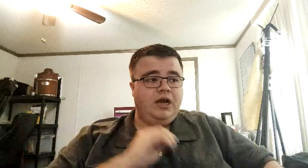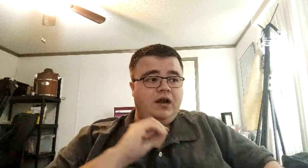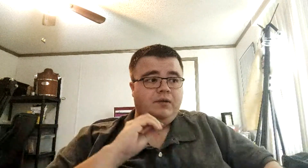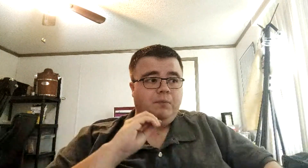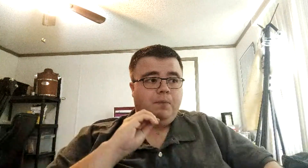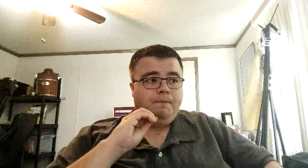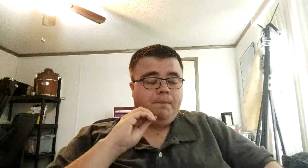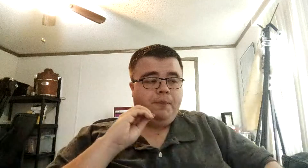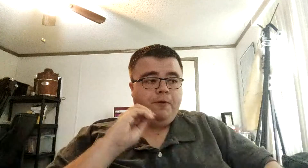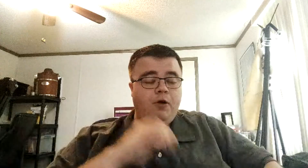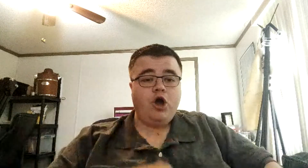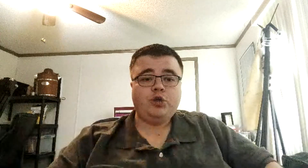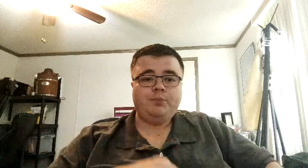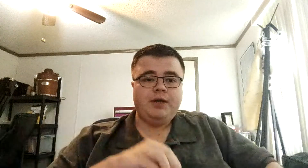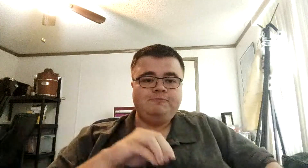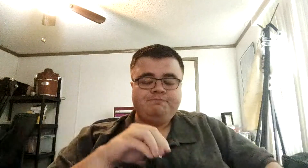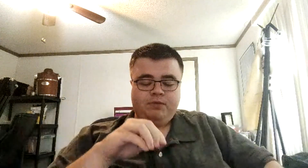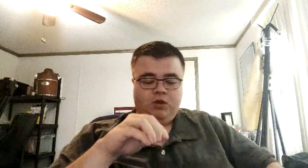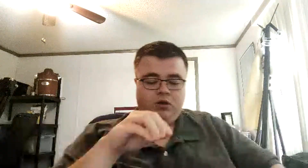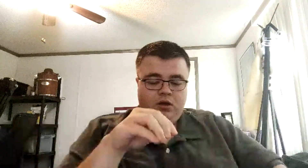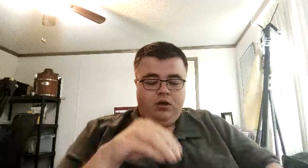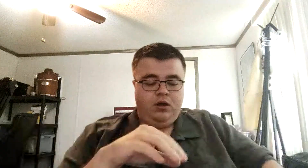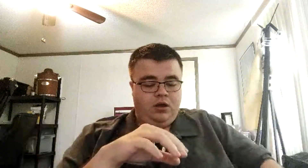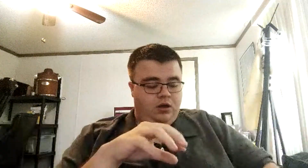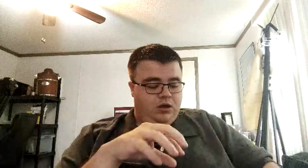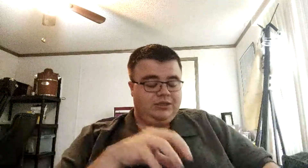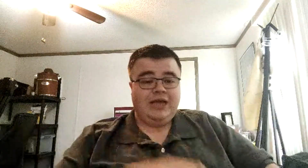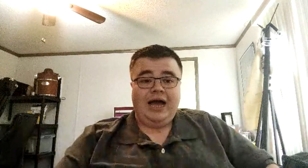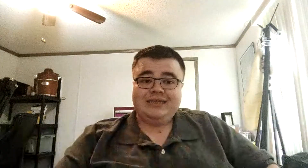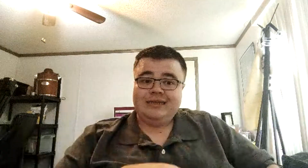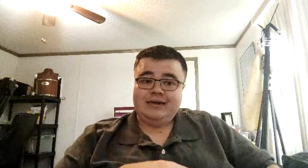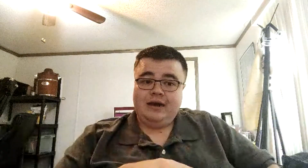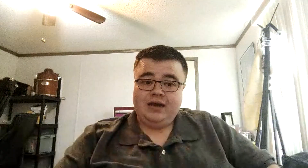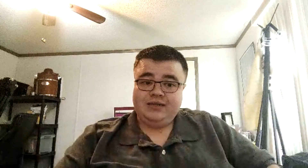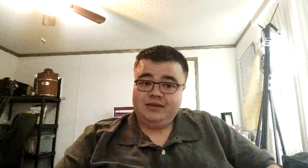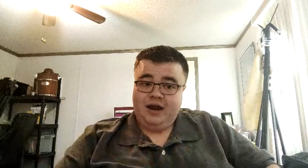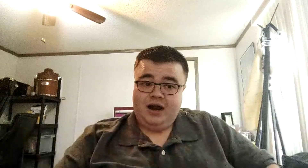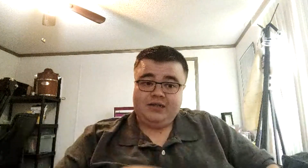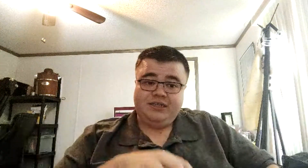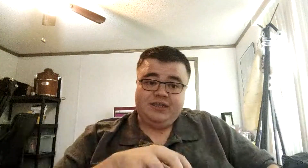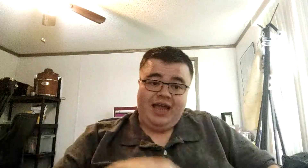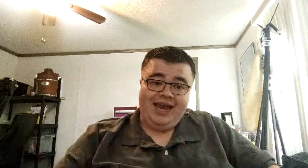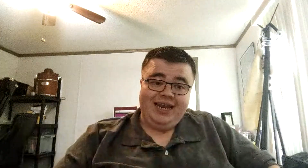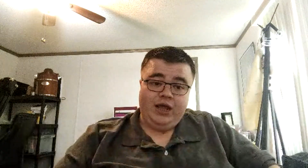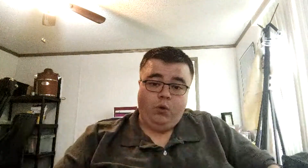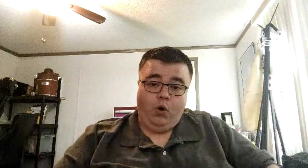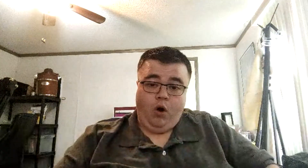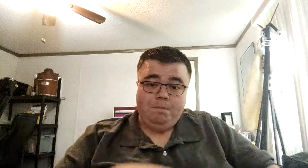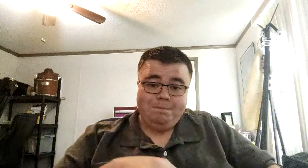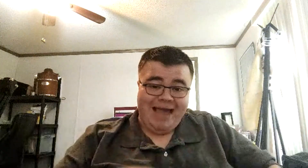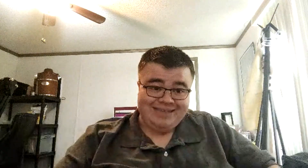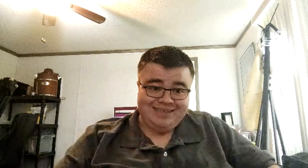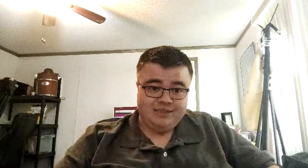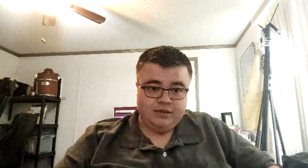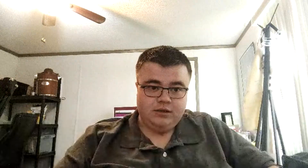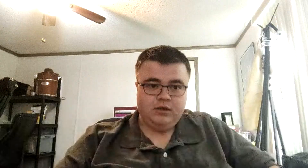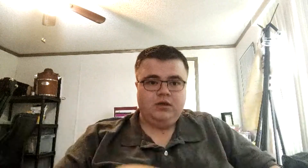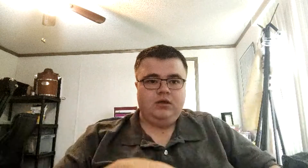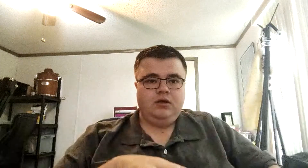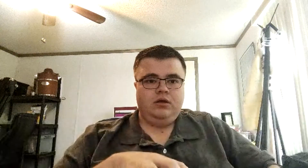understand the argument since 1990s, the Eddie law passed it.